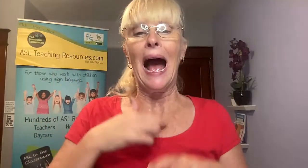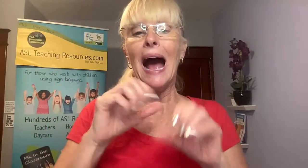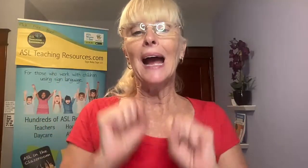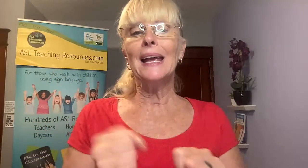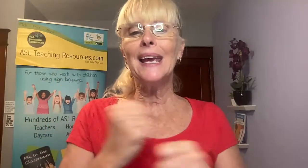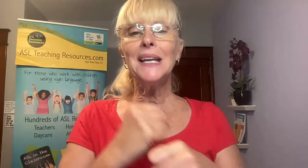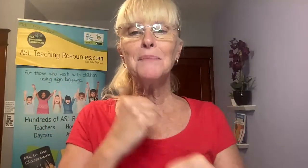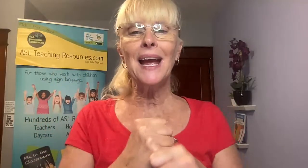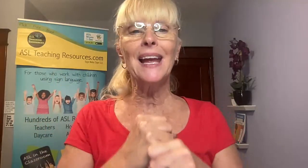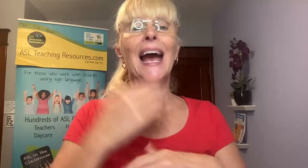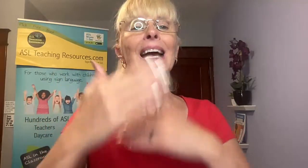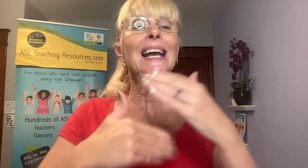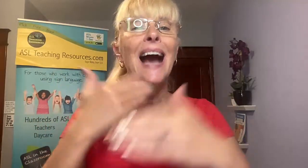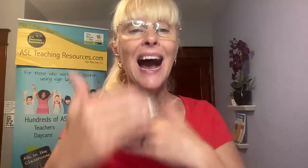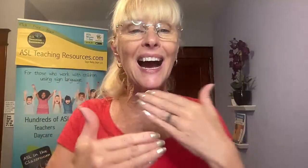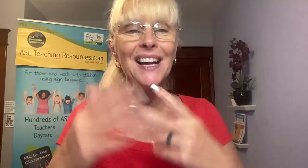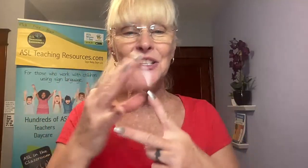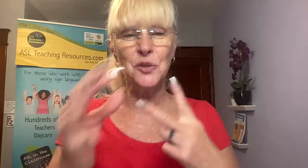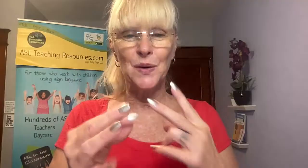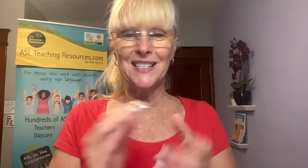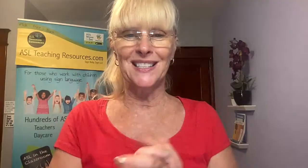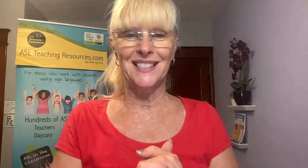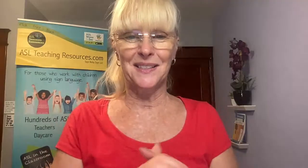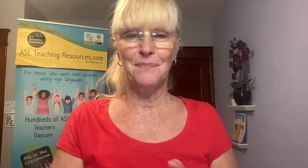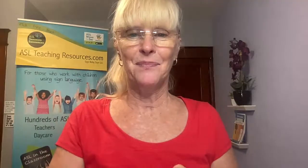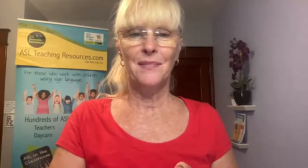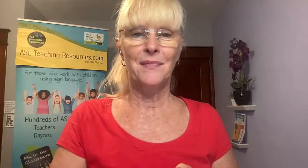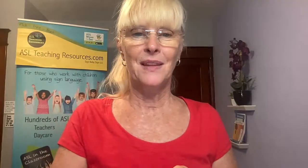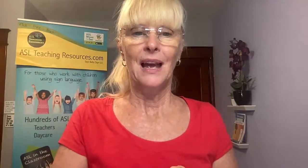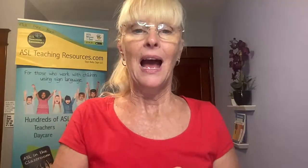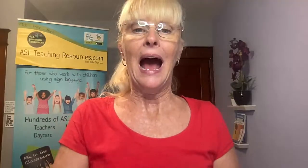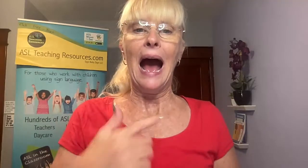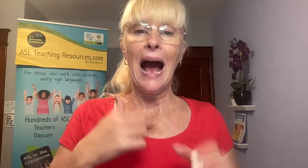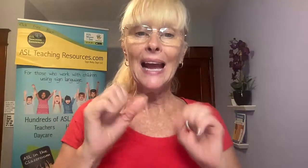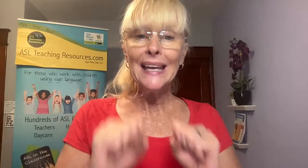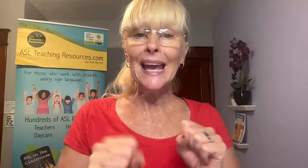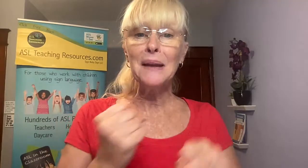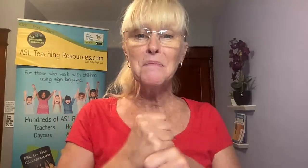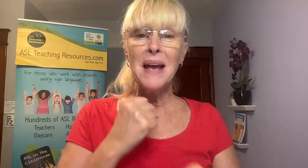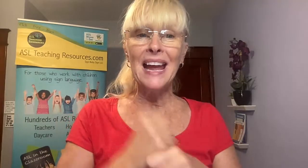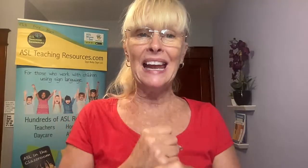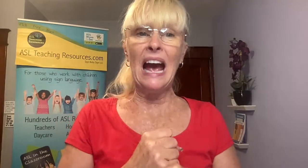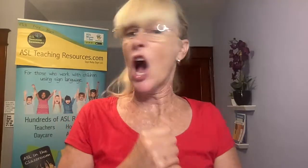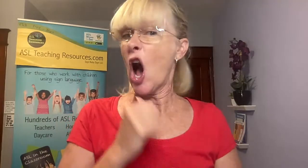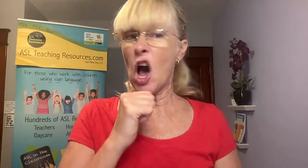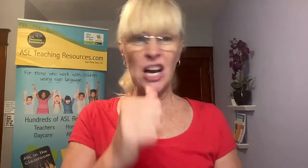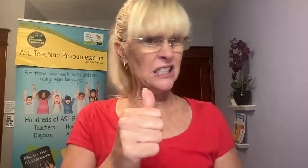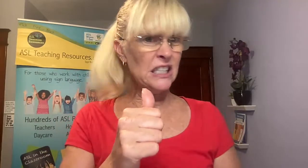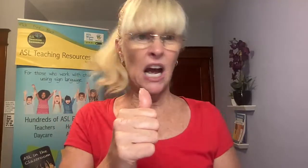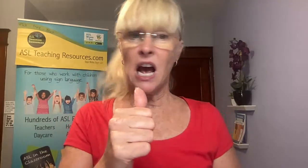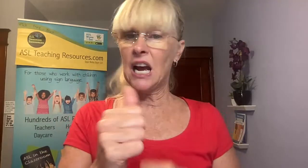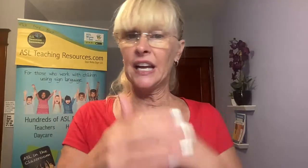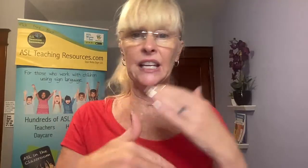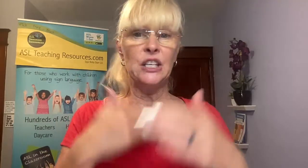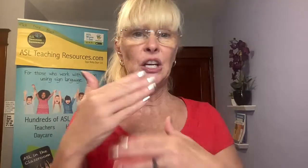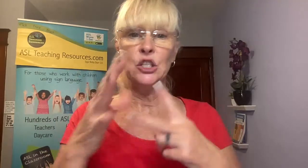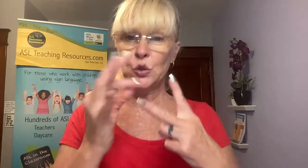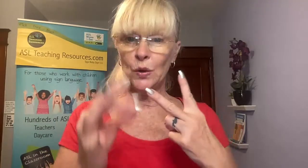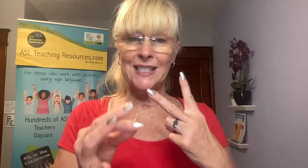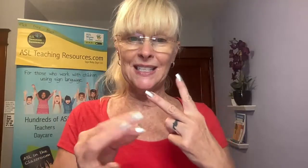I can make kind choices. I can make unkind